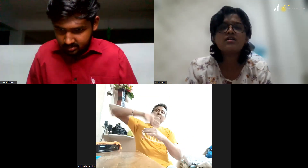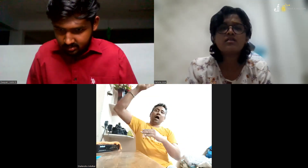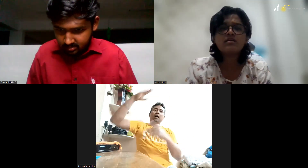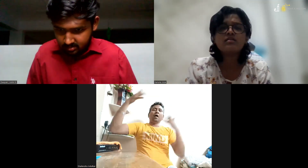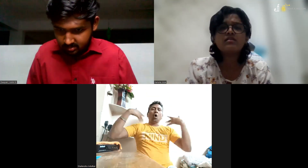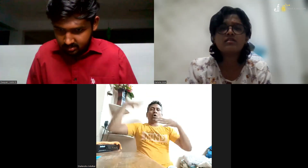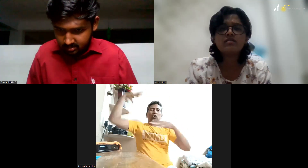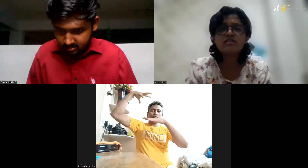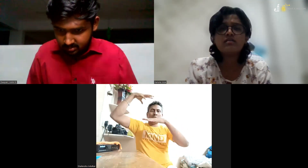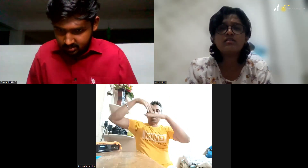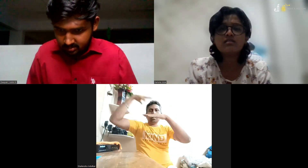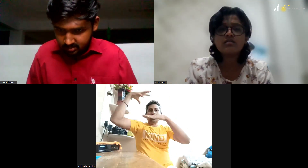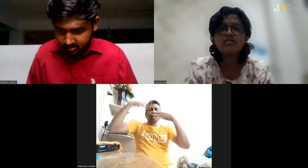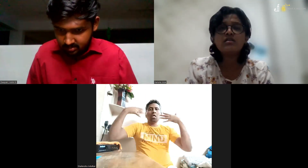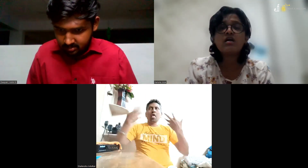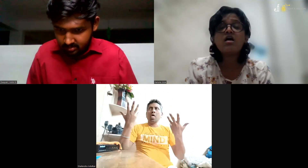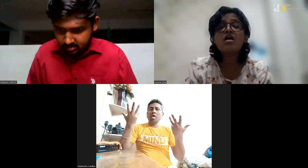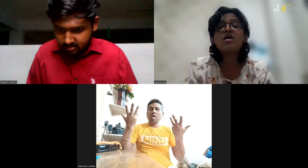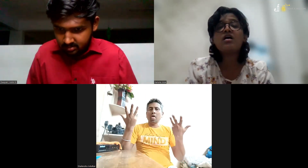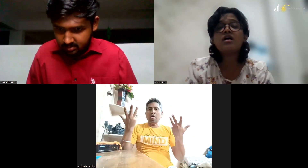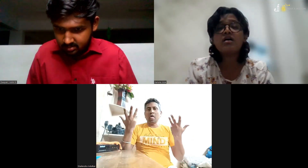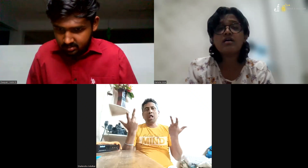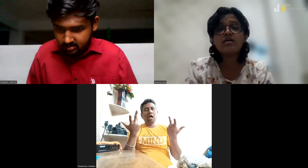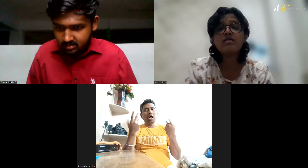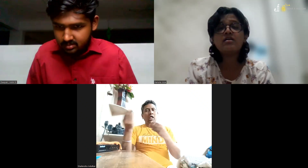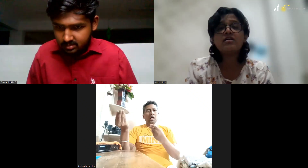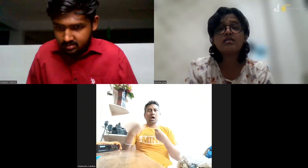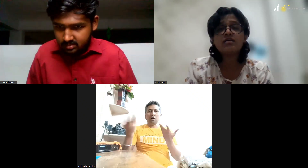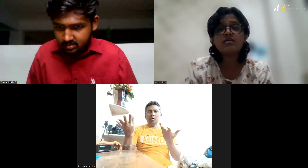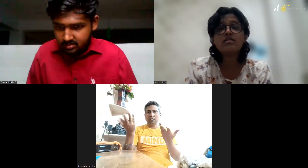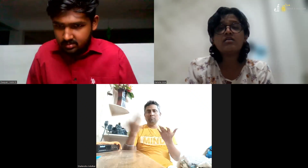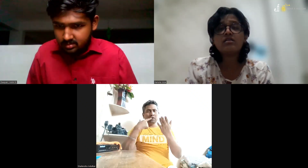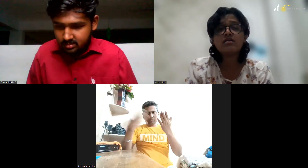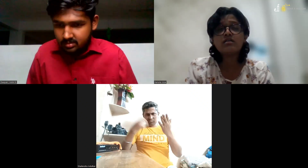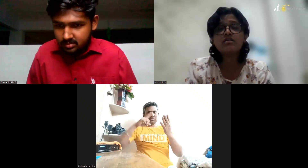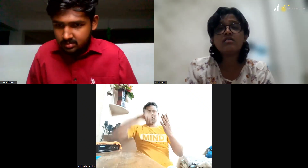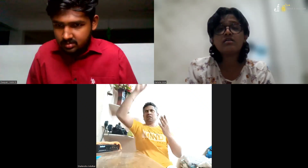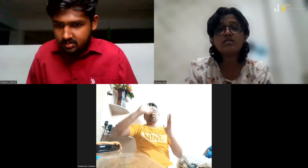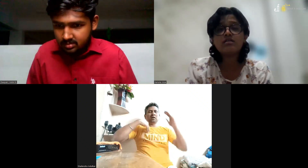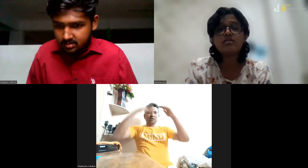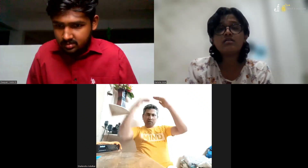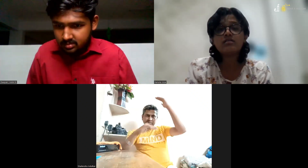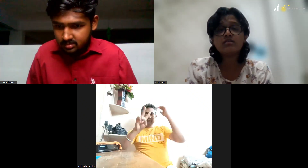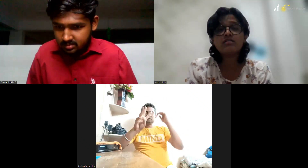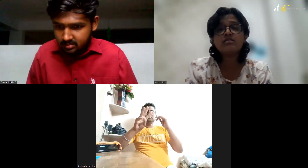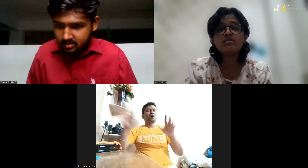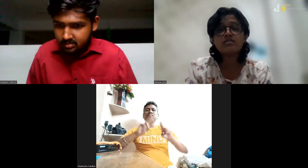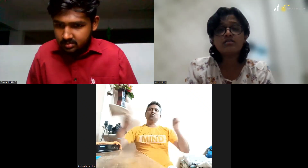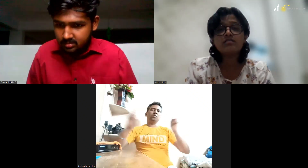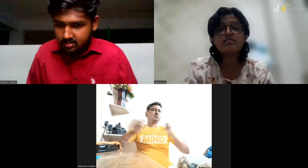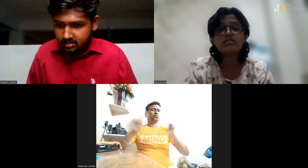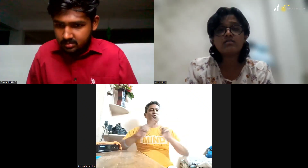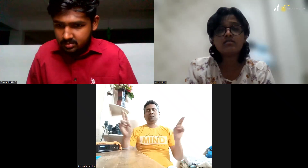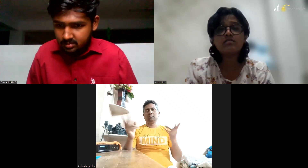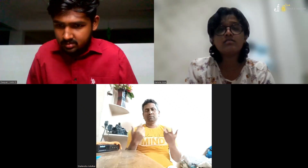reach there, like we initially get some room which is like maybe on the